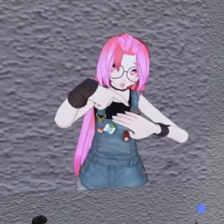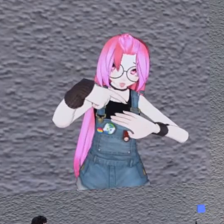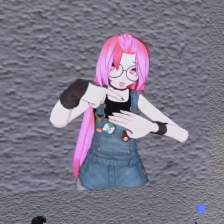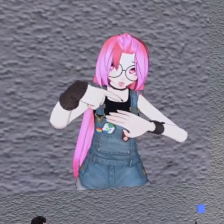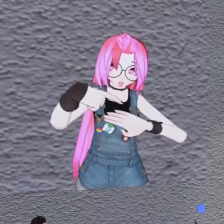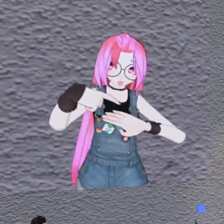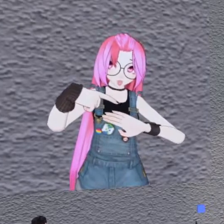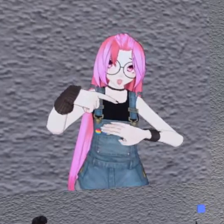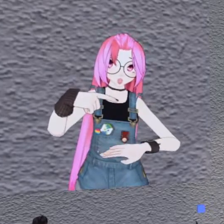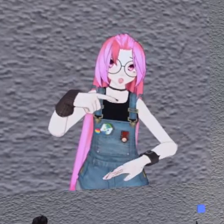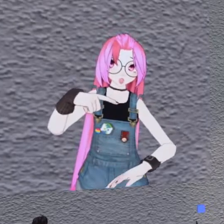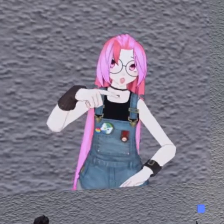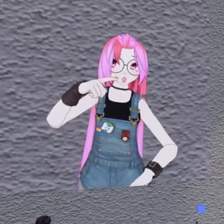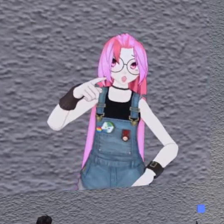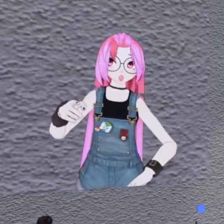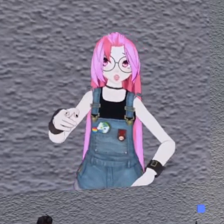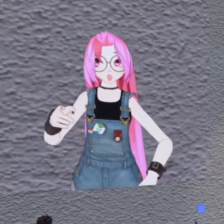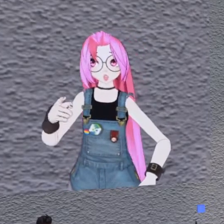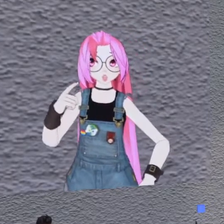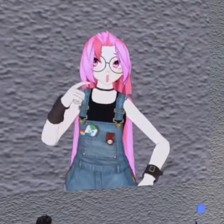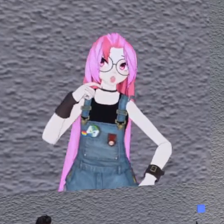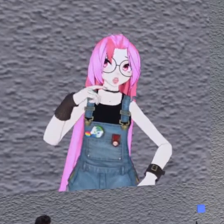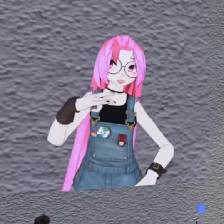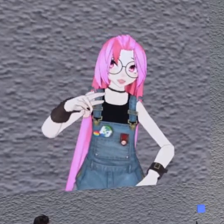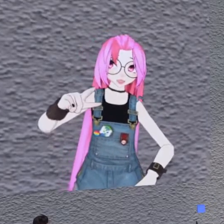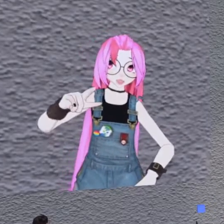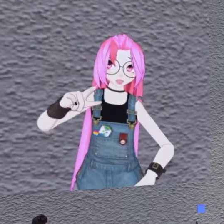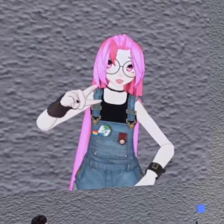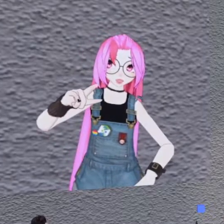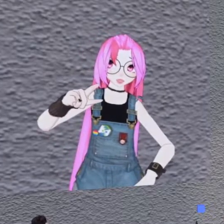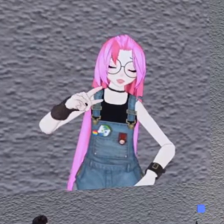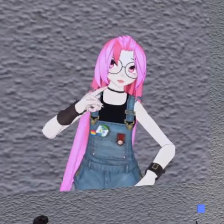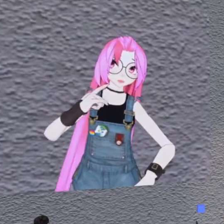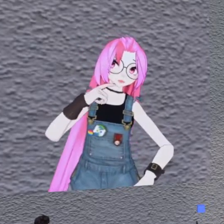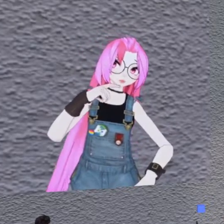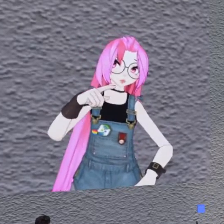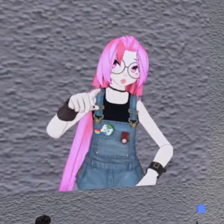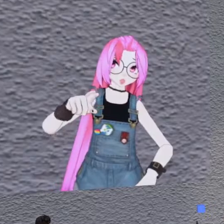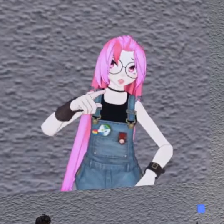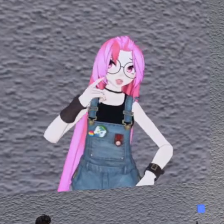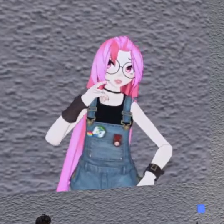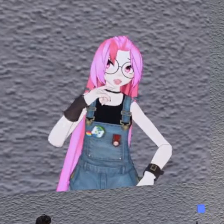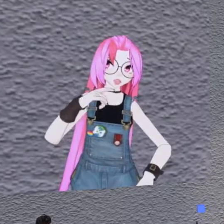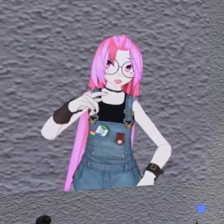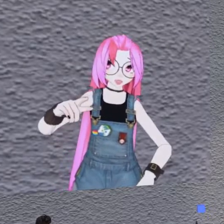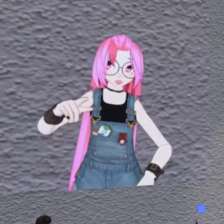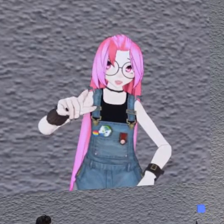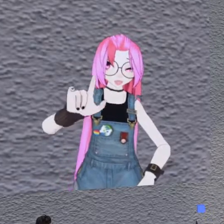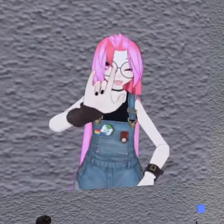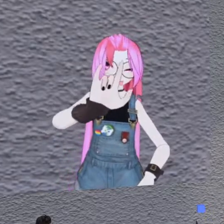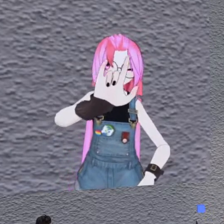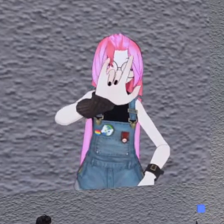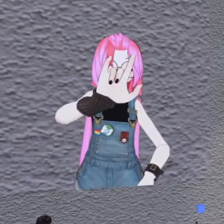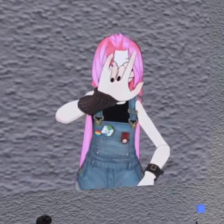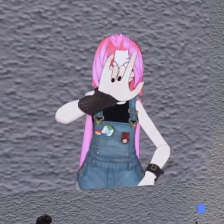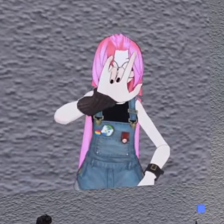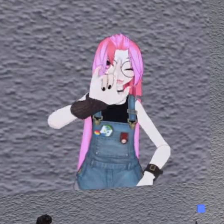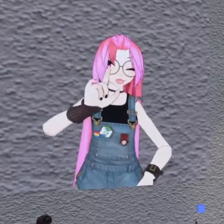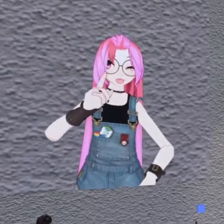one that I've seen is a variation of it, which also means California. This is how you sign California. It's with the I love you hand shape. But